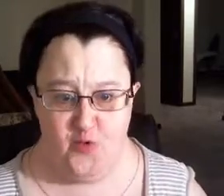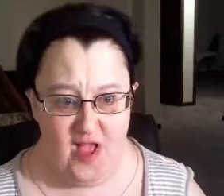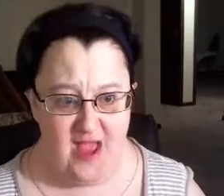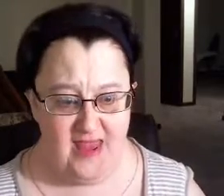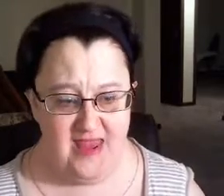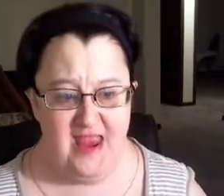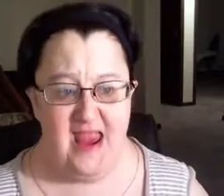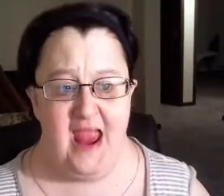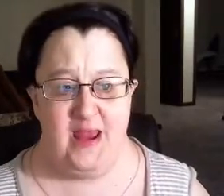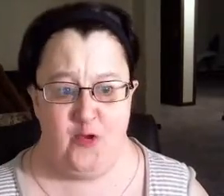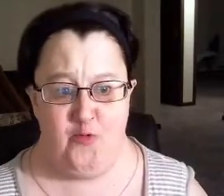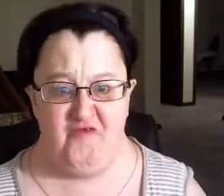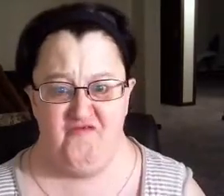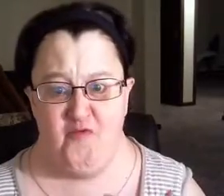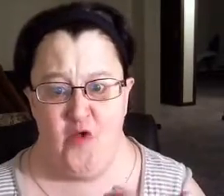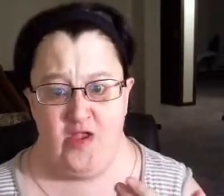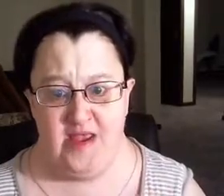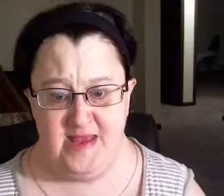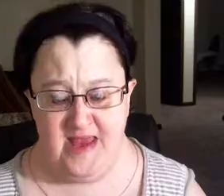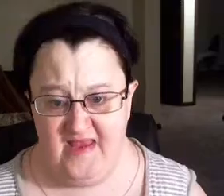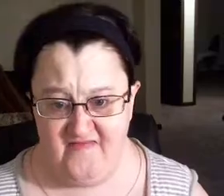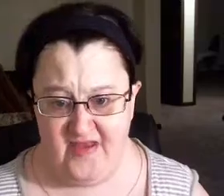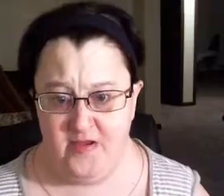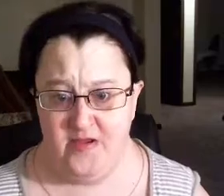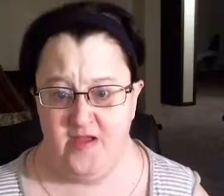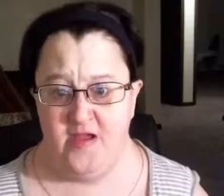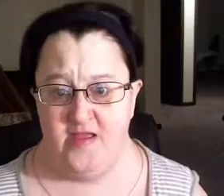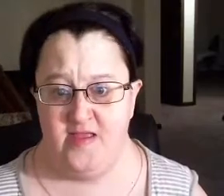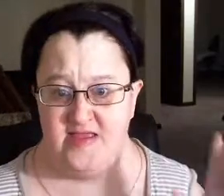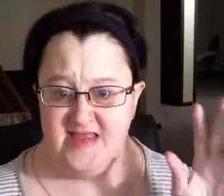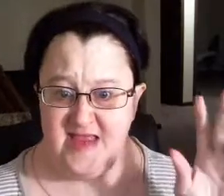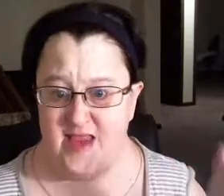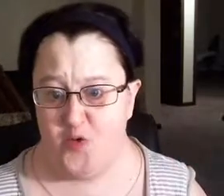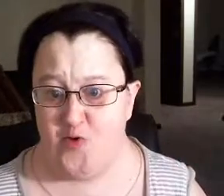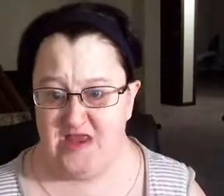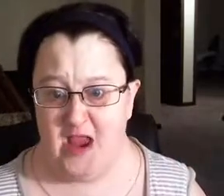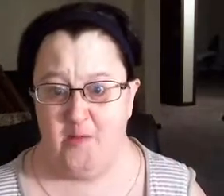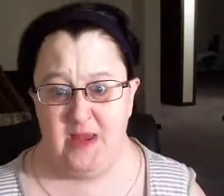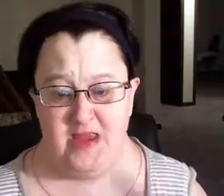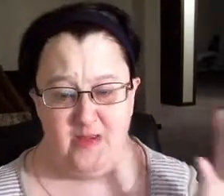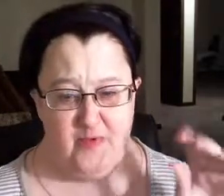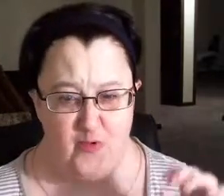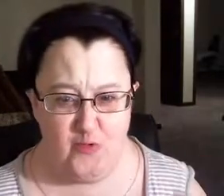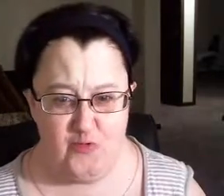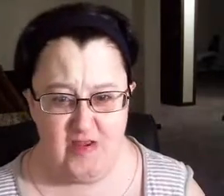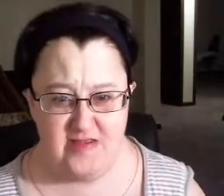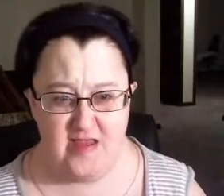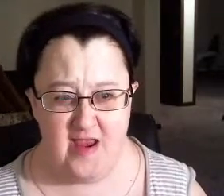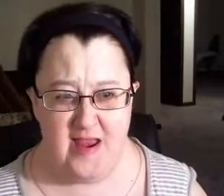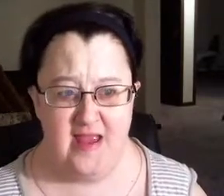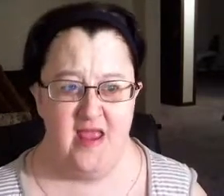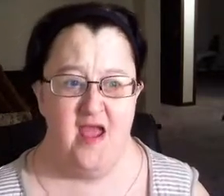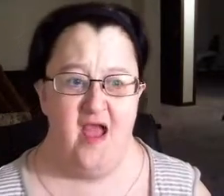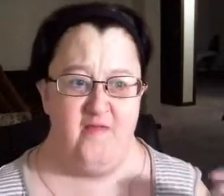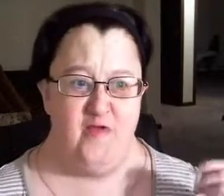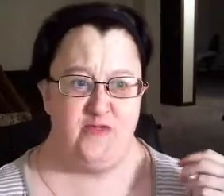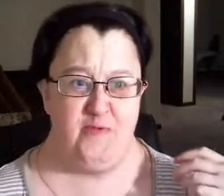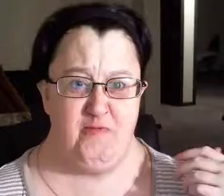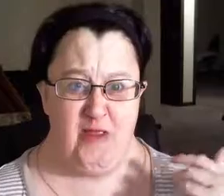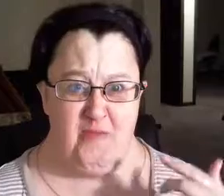hot and then going for a walk in the evening uh as the sun's going down when it's a little bit cold outside i've also been riding